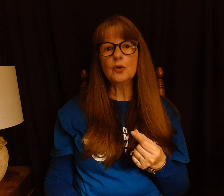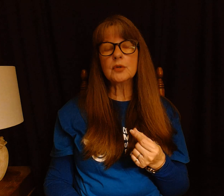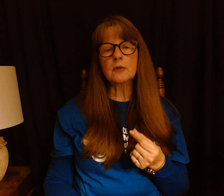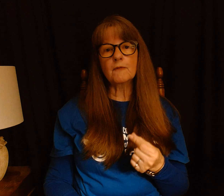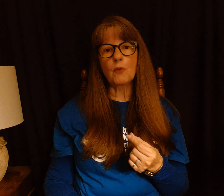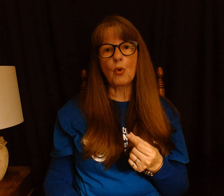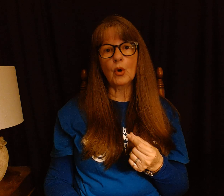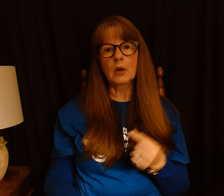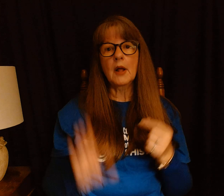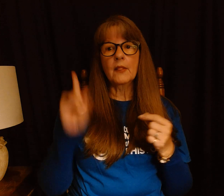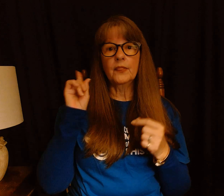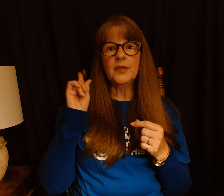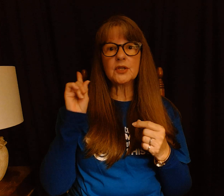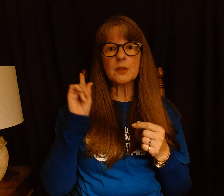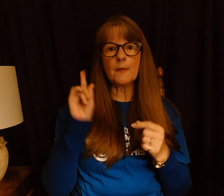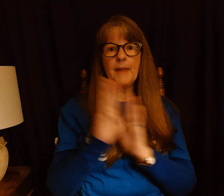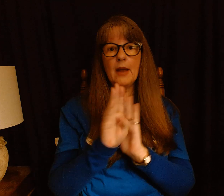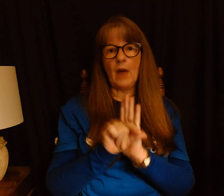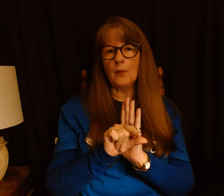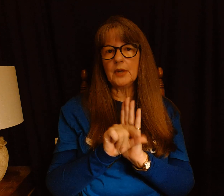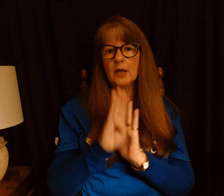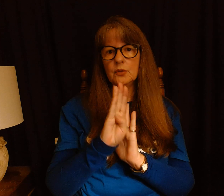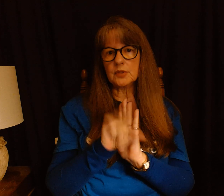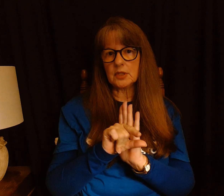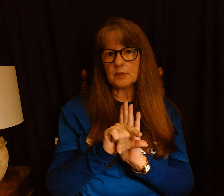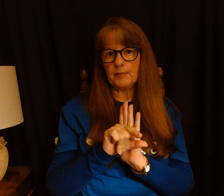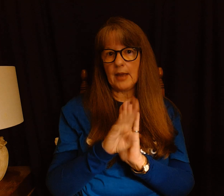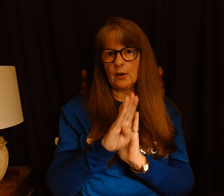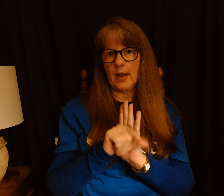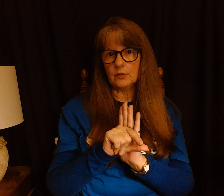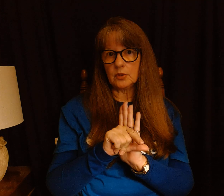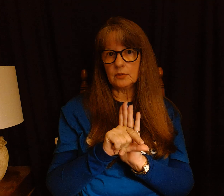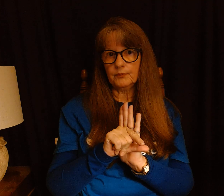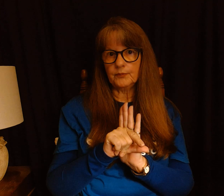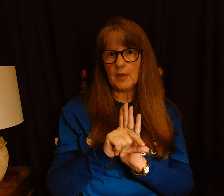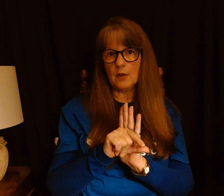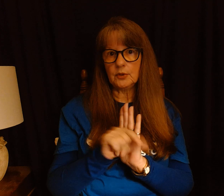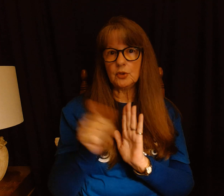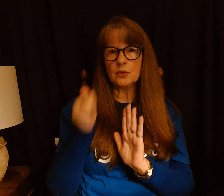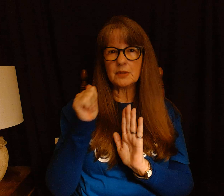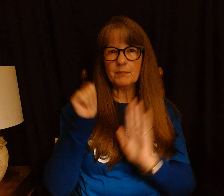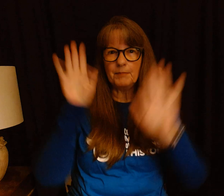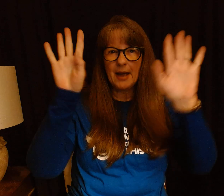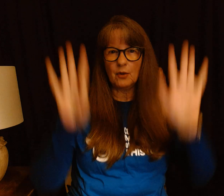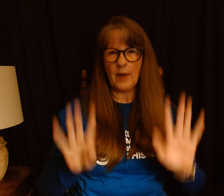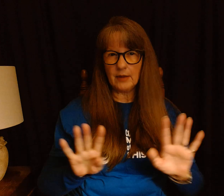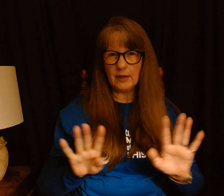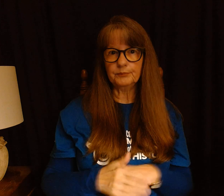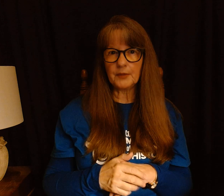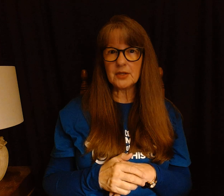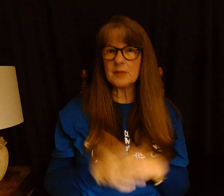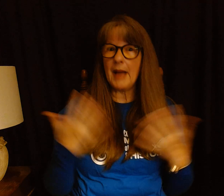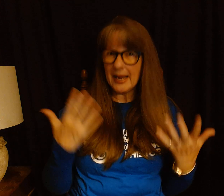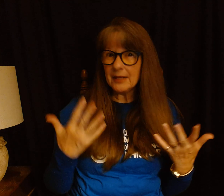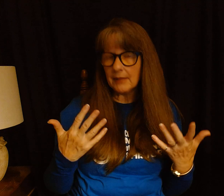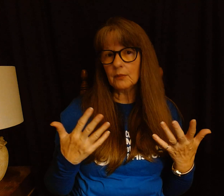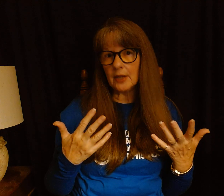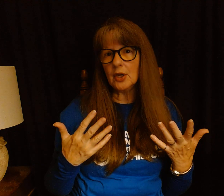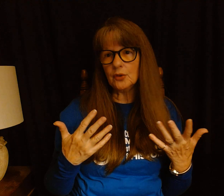it for I would not use this background. I would use background because it's behind me, right? And you can